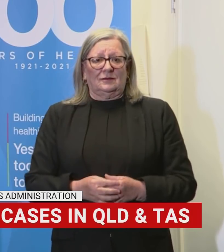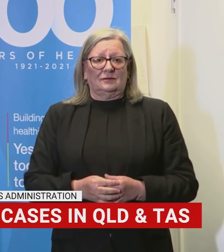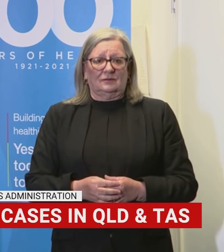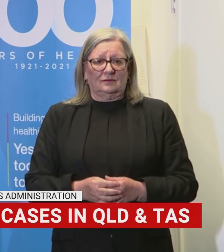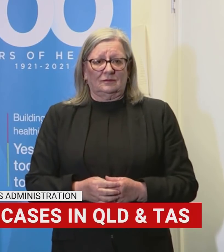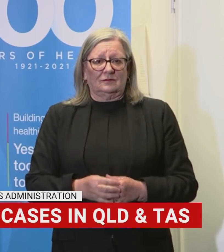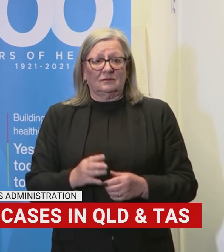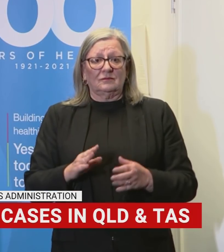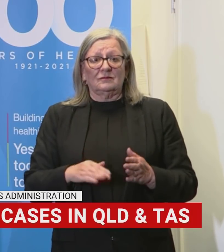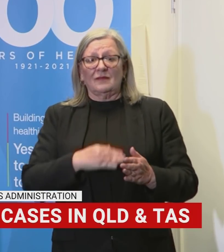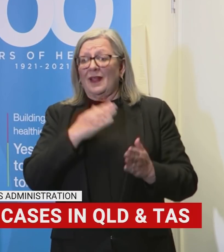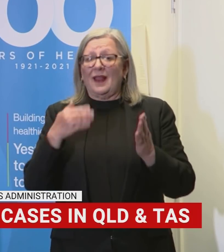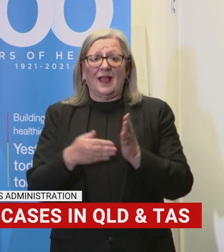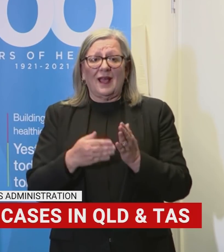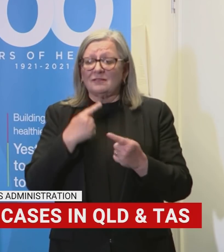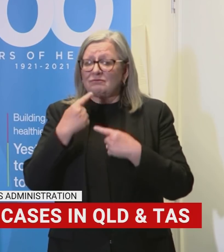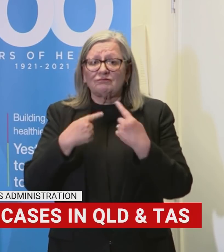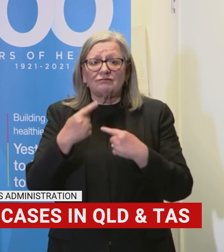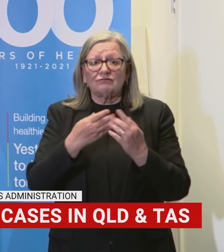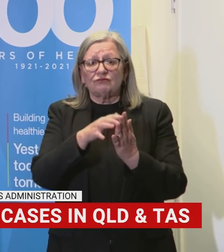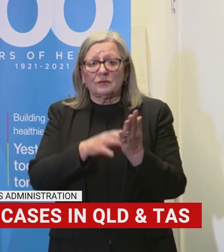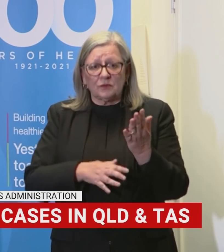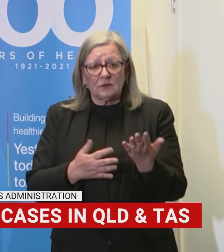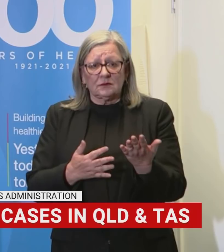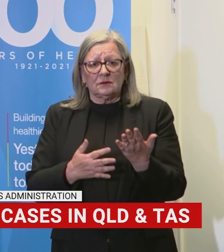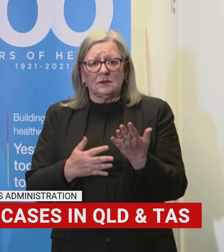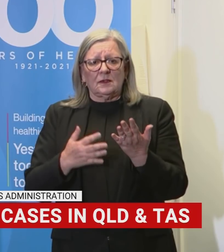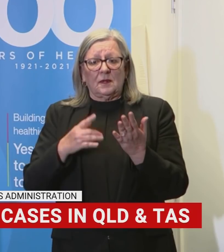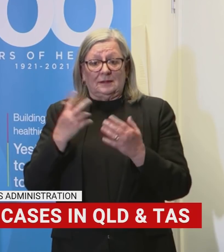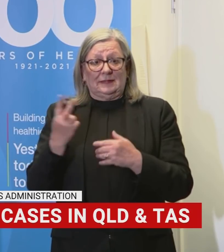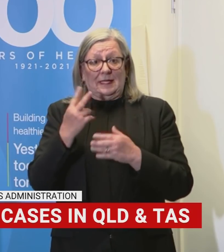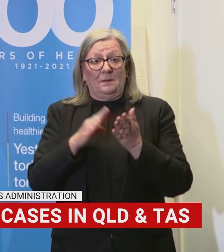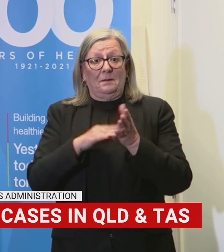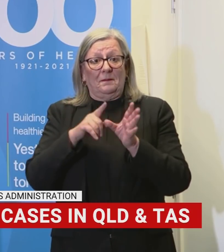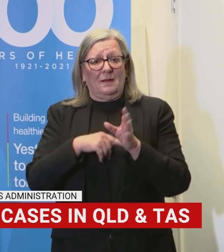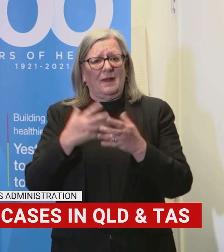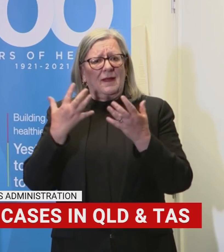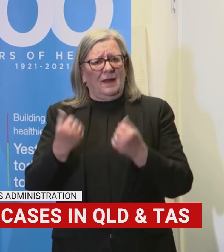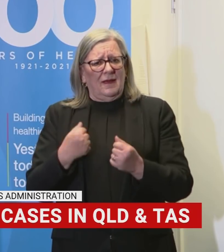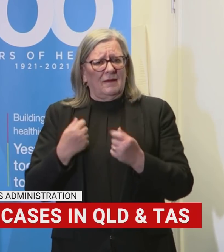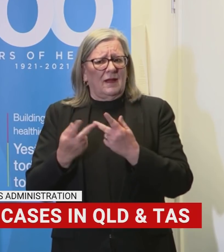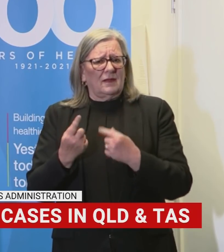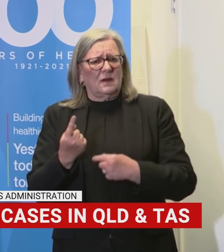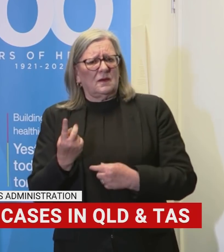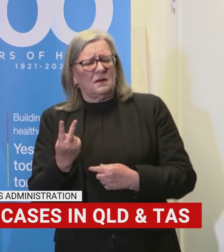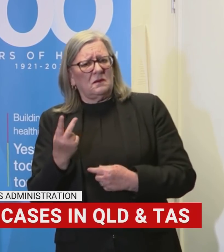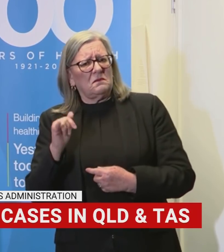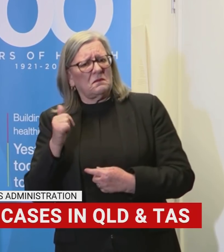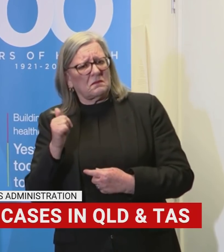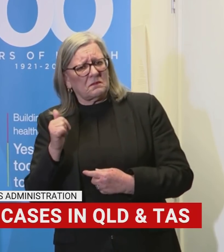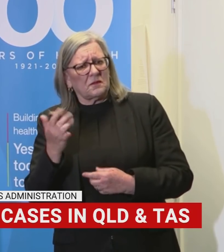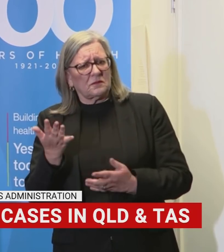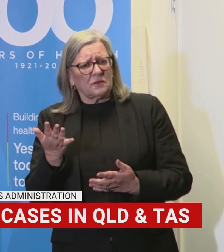of new cases were reported, we have a couple of possibles coming through, there was about 1.4 million